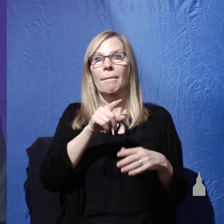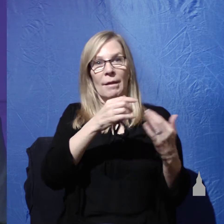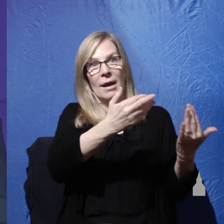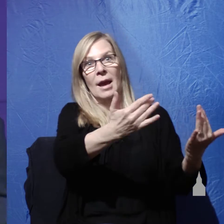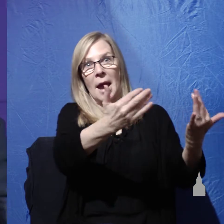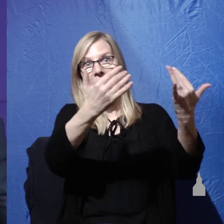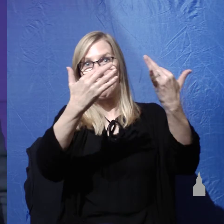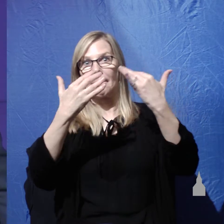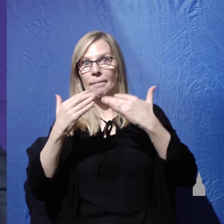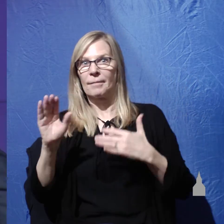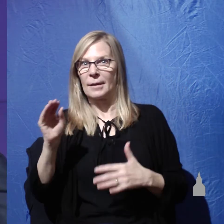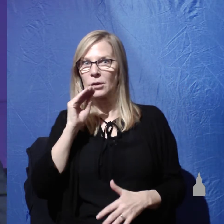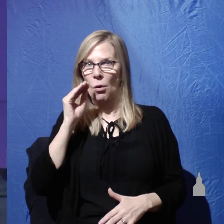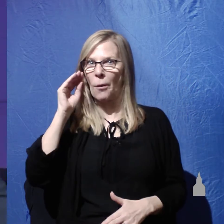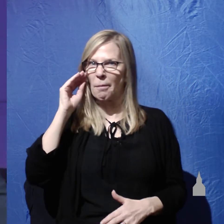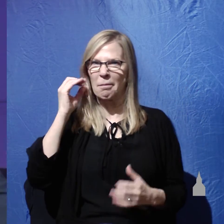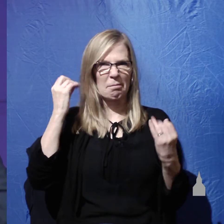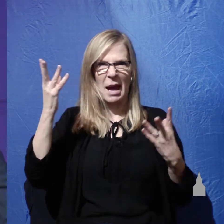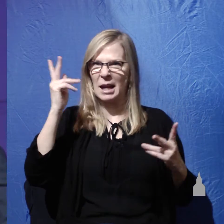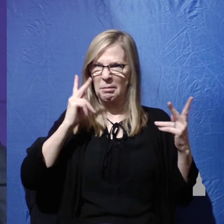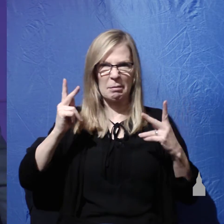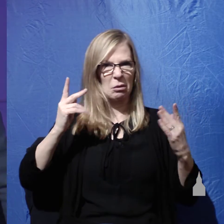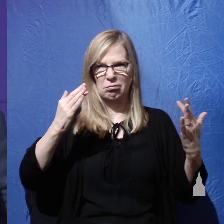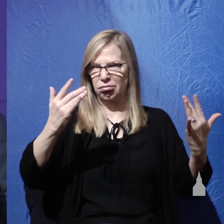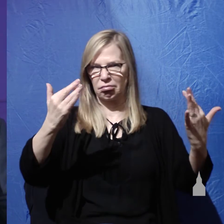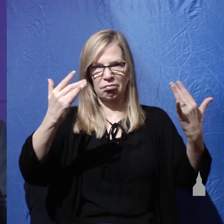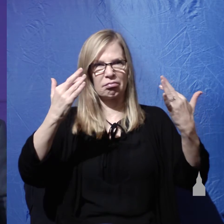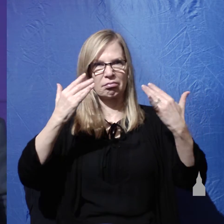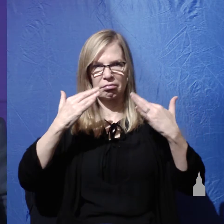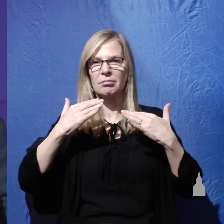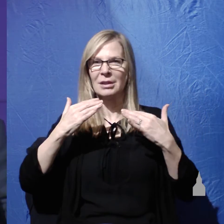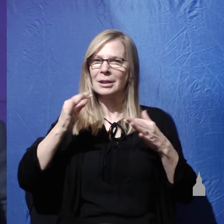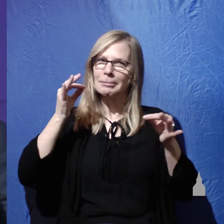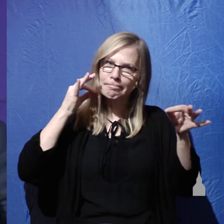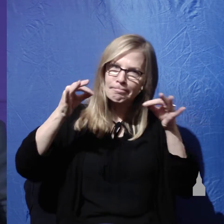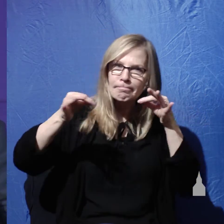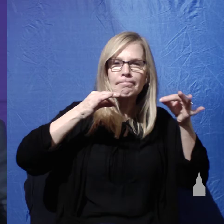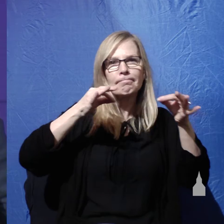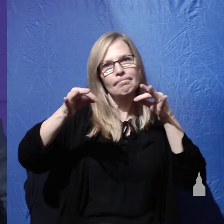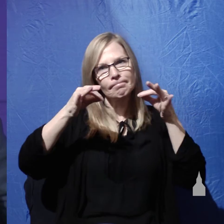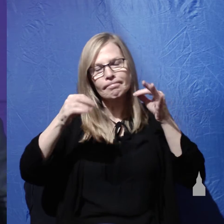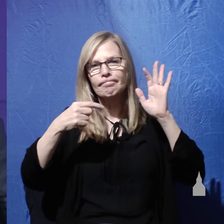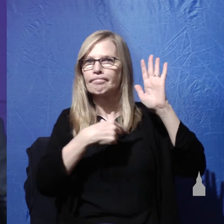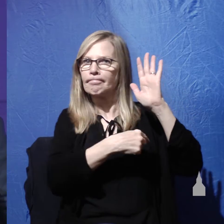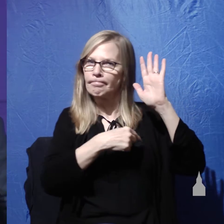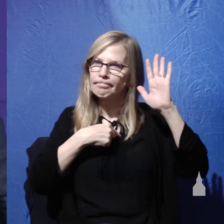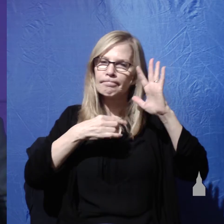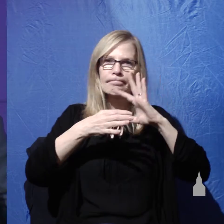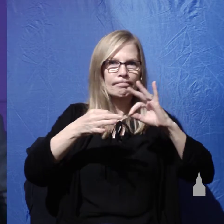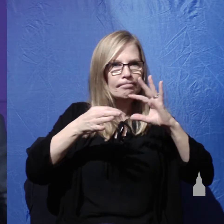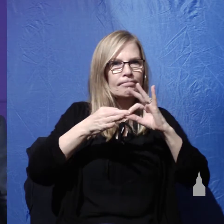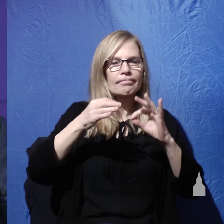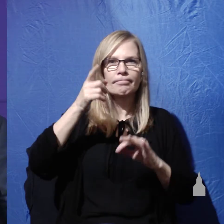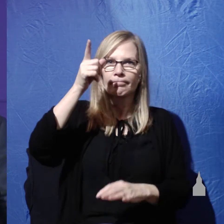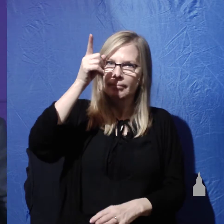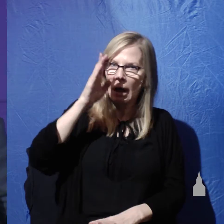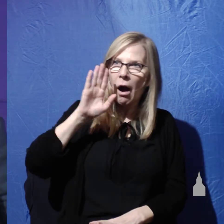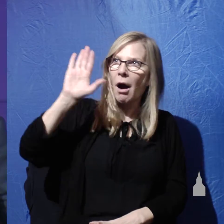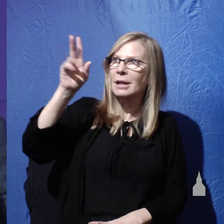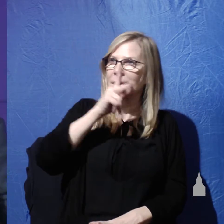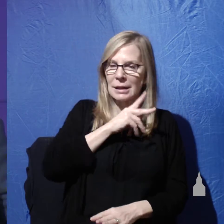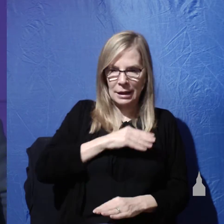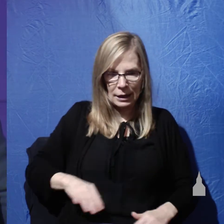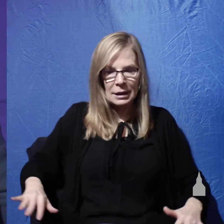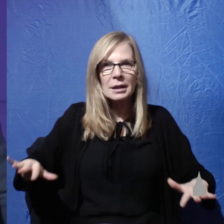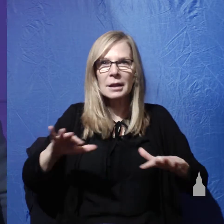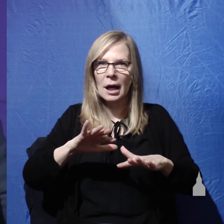to him at his lodging in large numbers, and he was explaining to them by solemnly testifying about the kingdom of God and trying to persuade